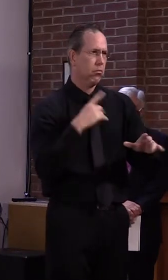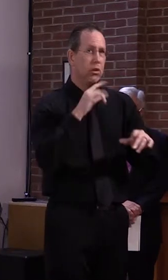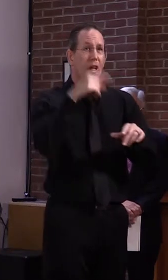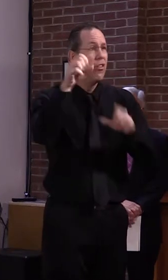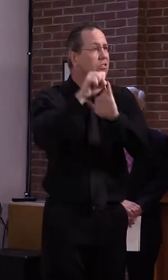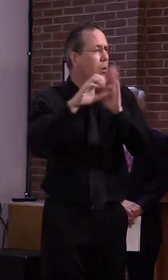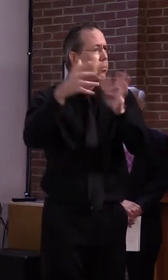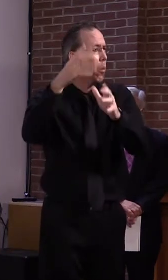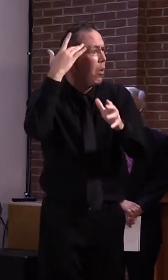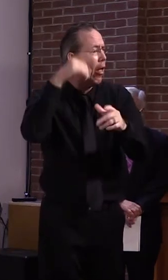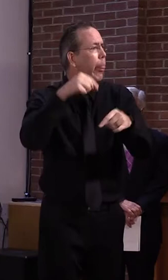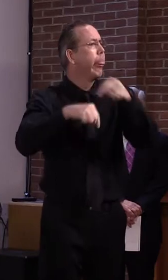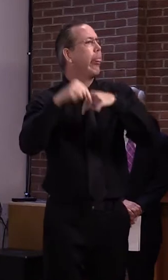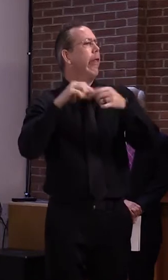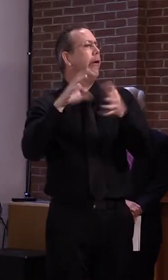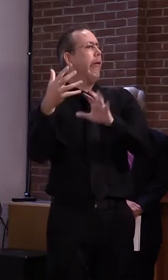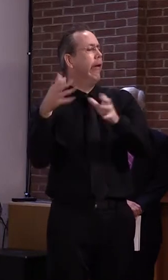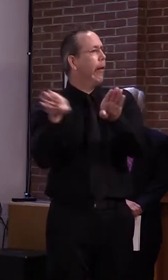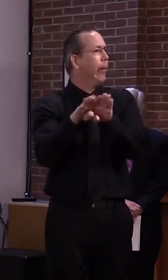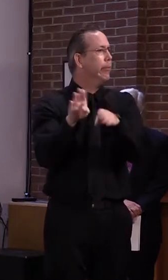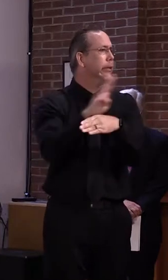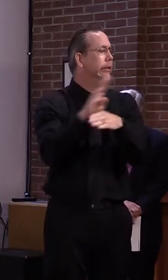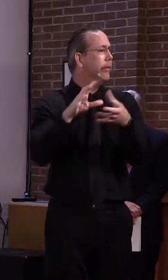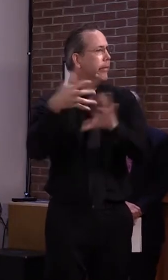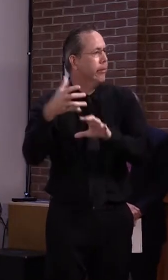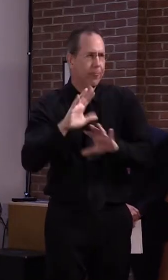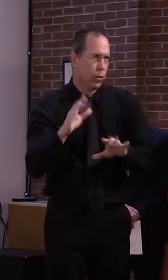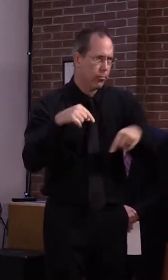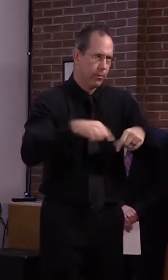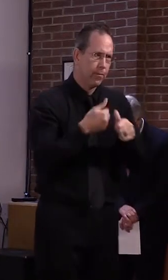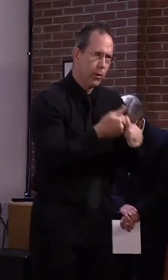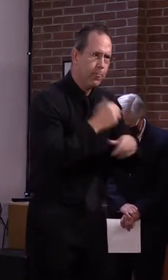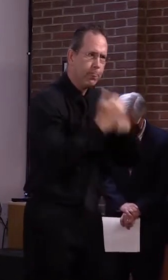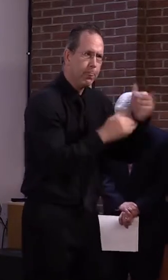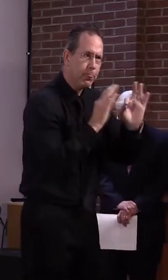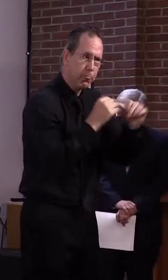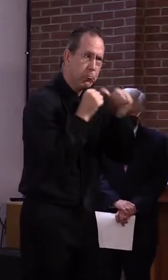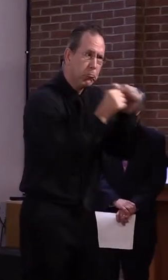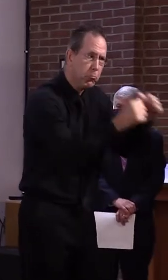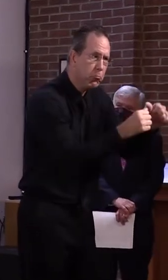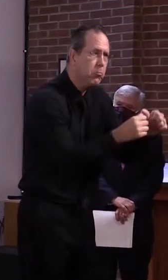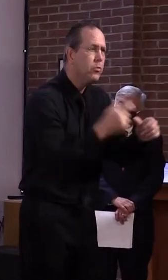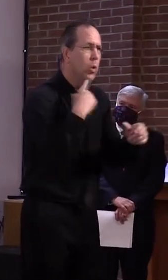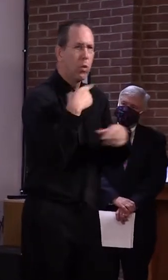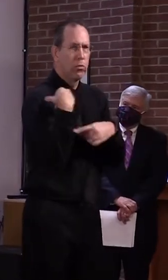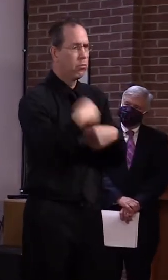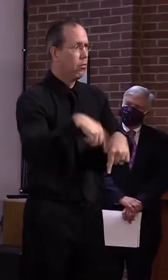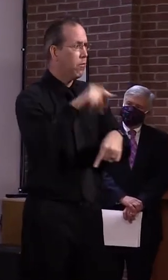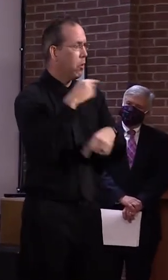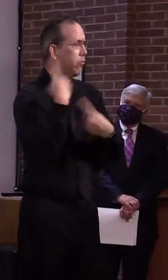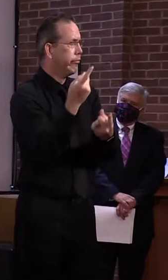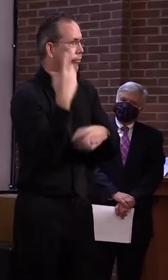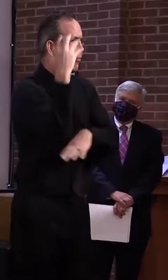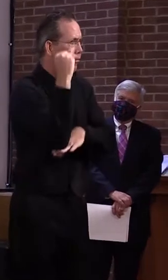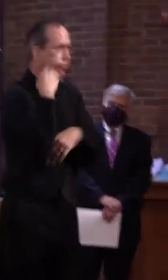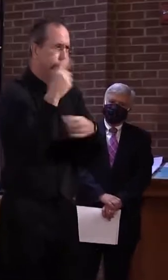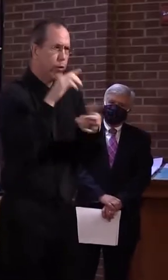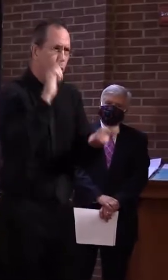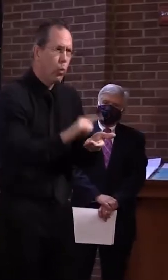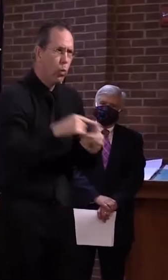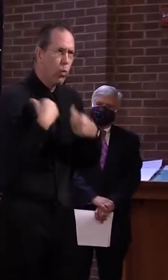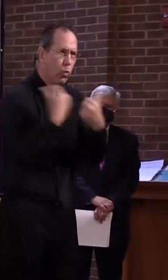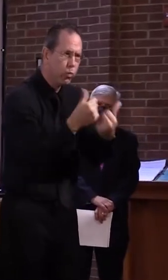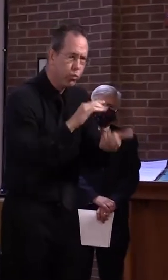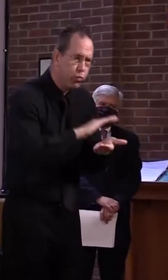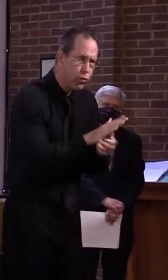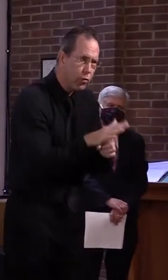Vermont continues to be a leader in our ability to suppress this virus. We have the lowest positivity rate and the lowest